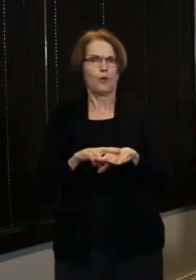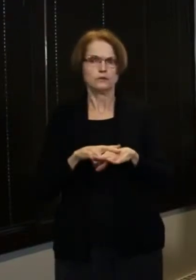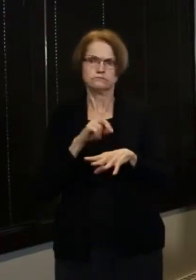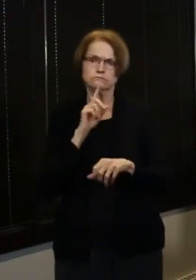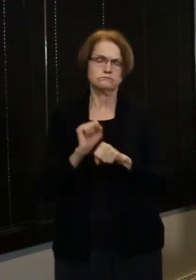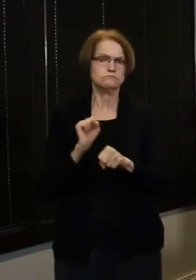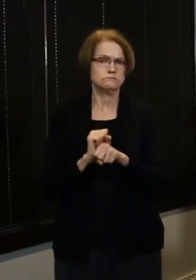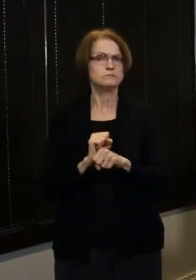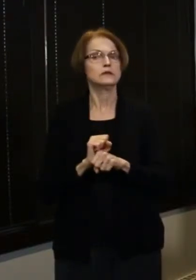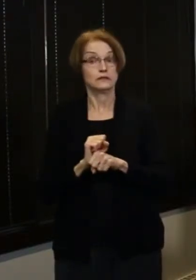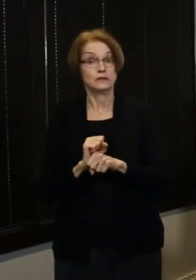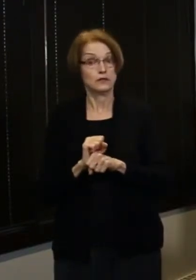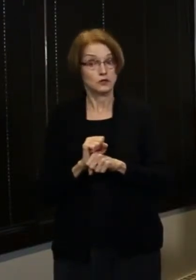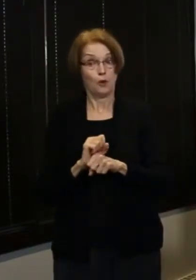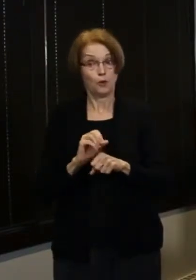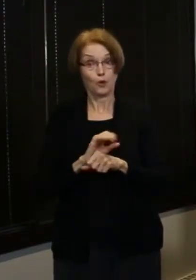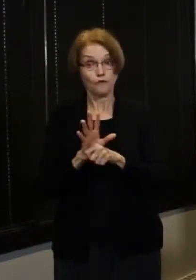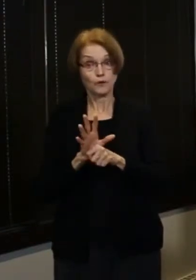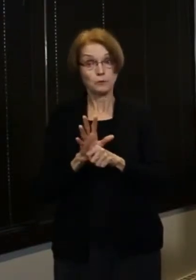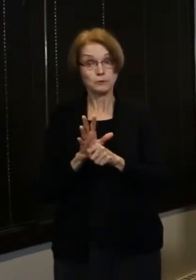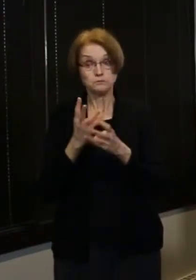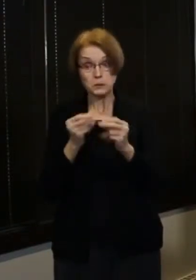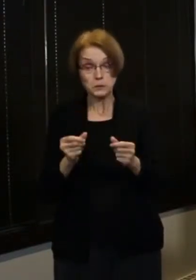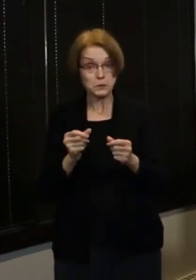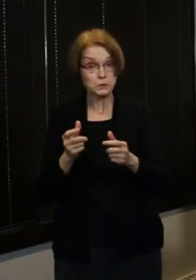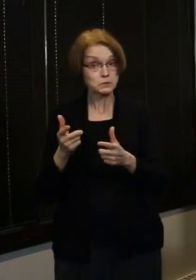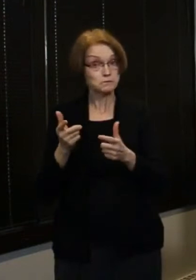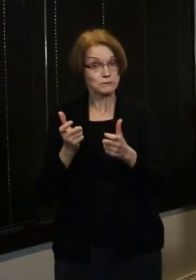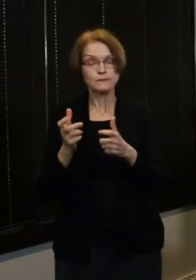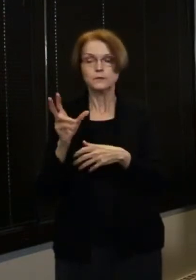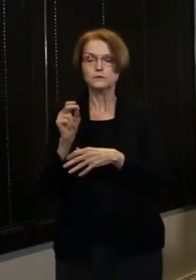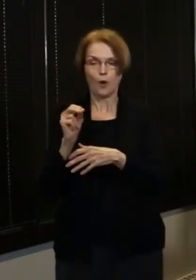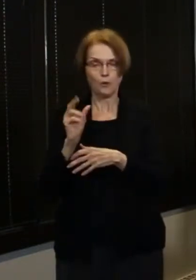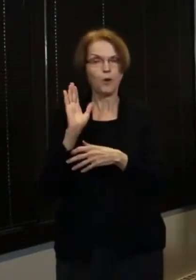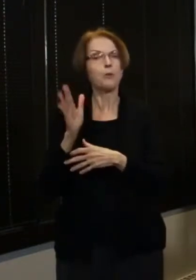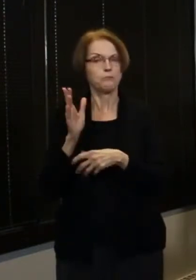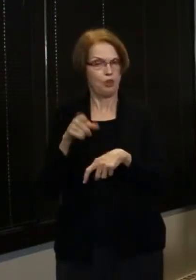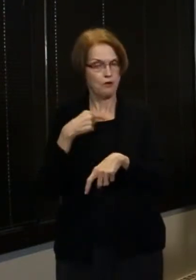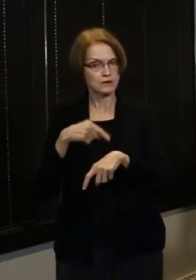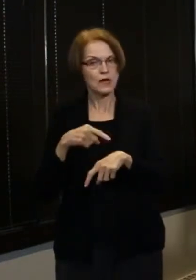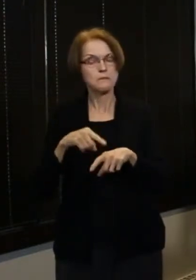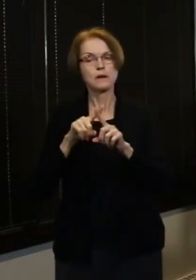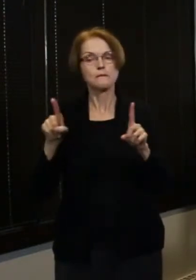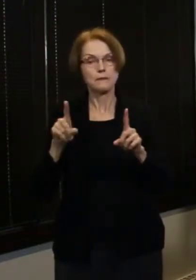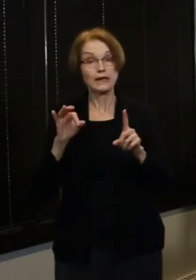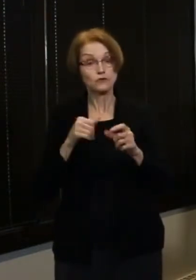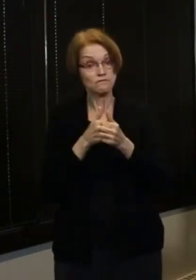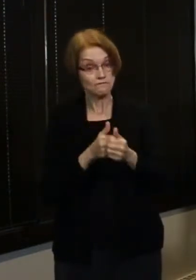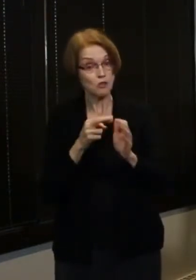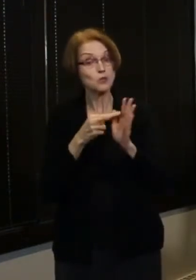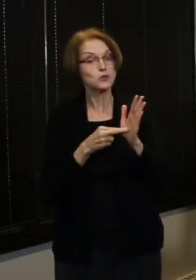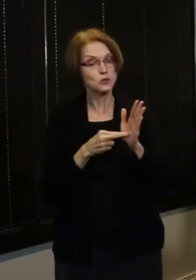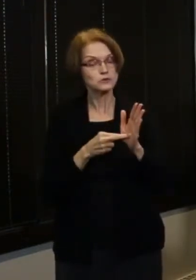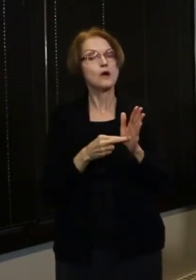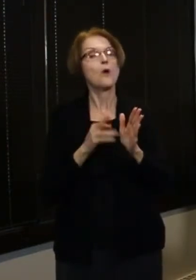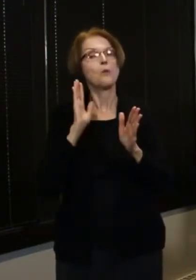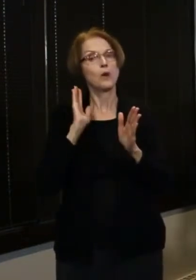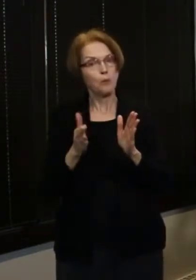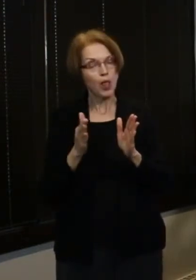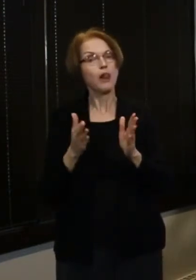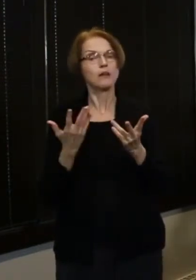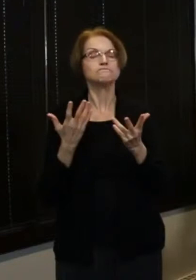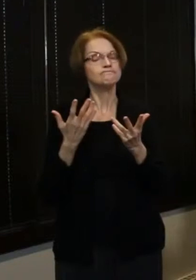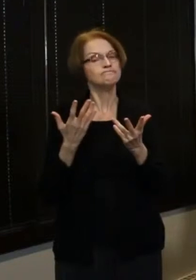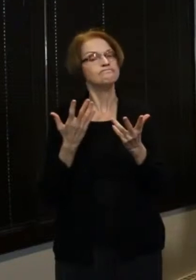many reasons to have hope and keep doing what we're doing to prevent the spread of the virus. So now let's take a look